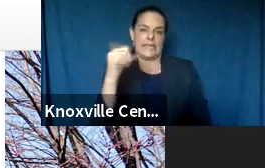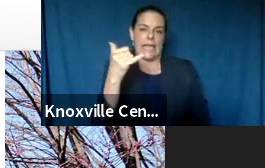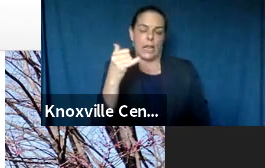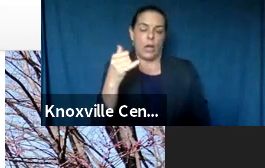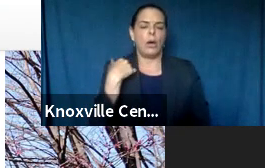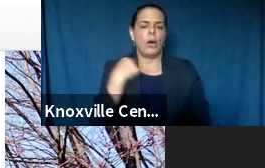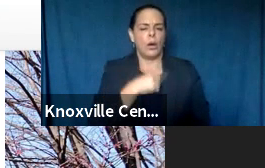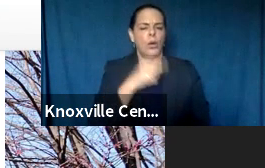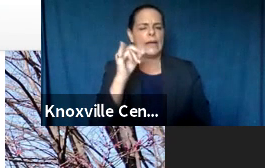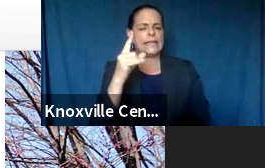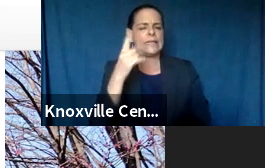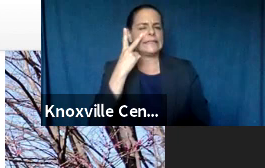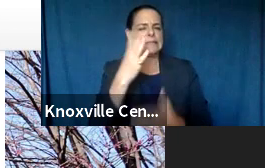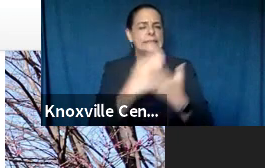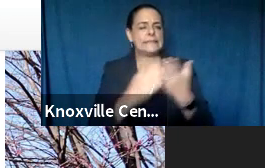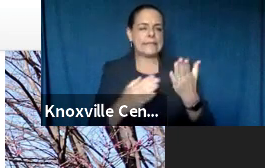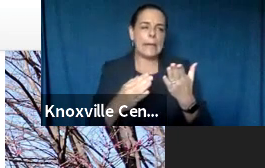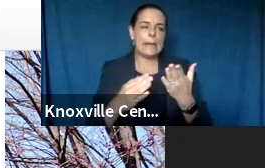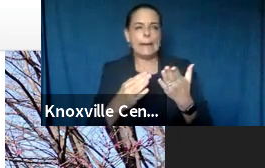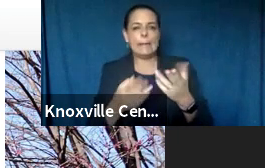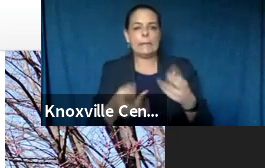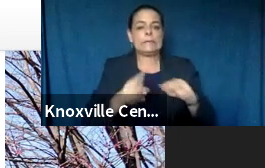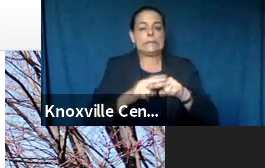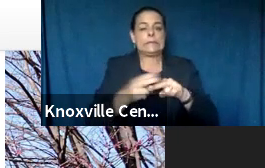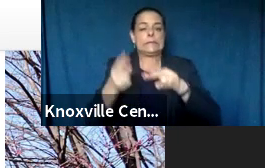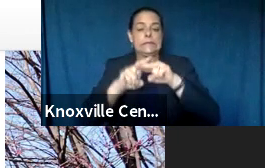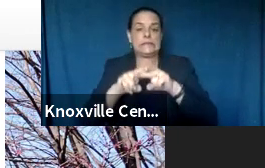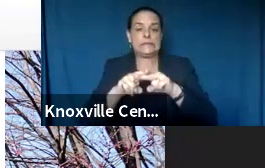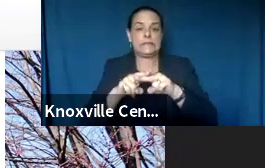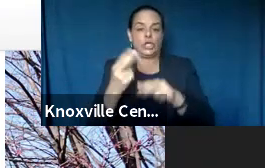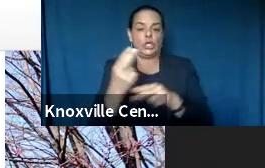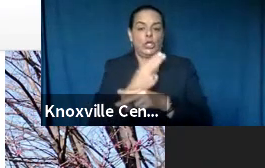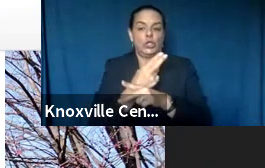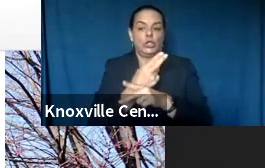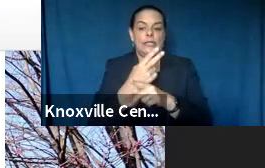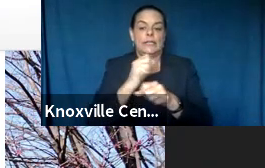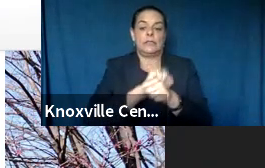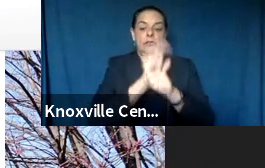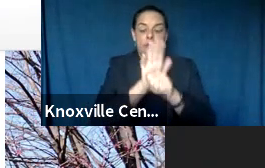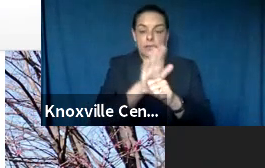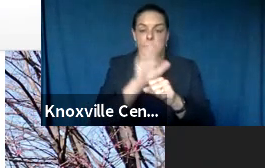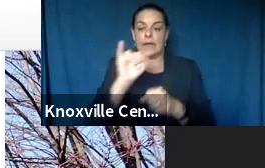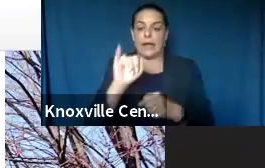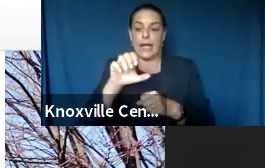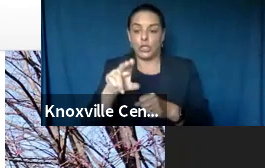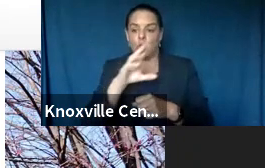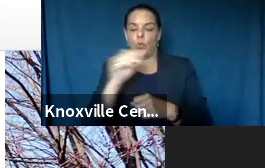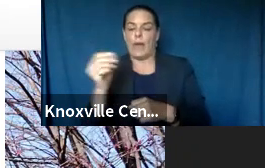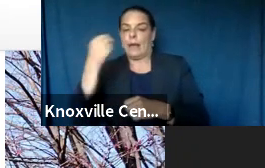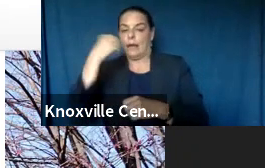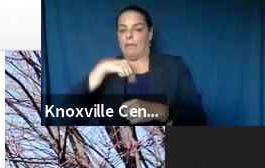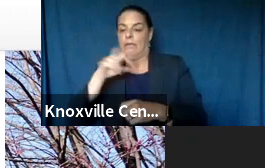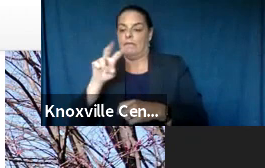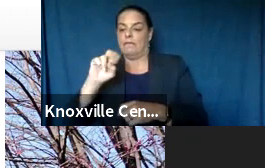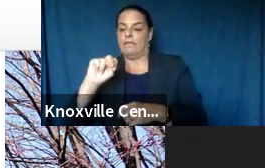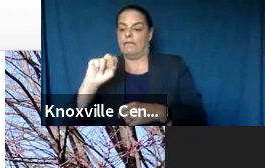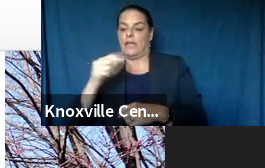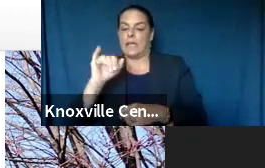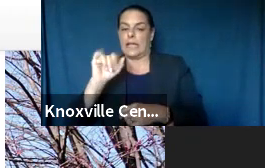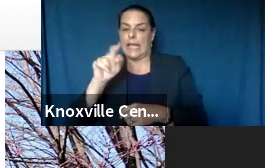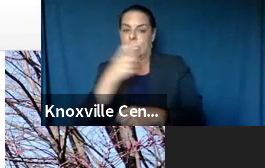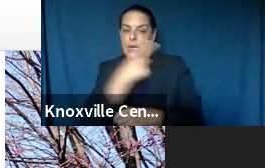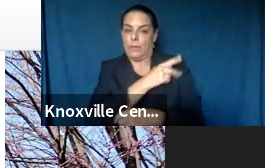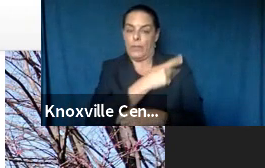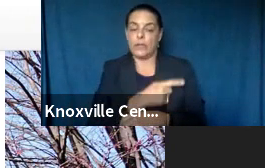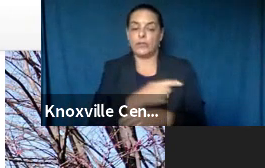some statistically significant increases regarding positive patients, ICU, and ventilated patients. After speaking with our